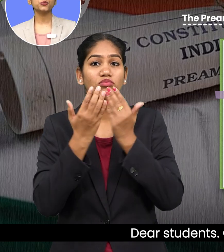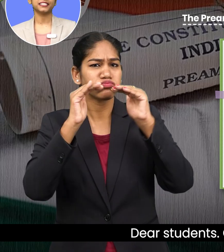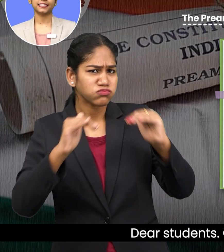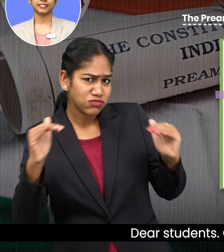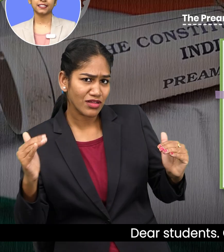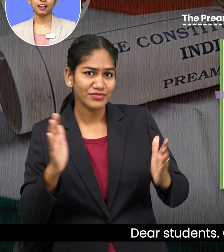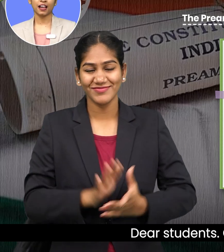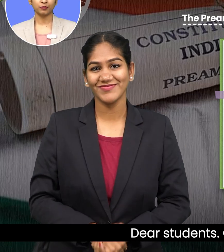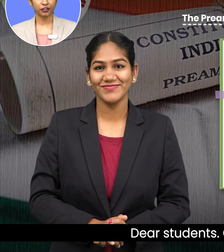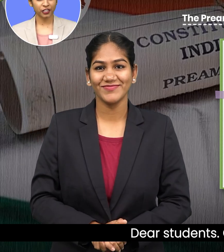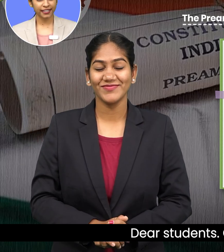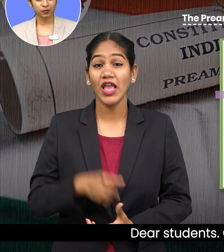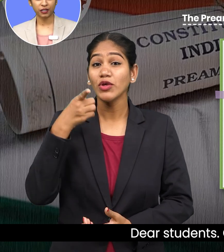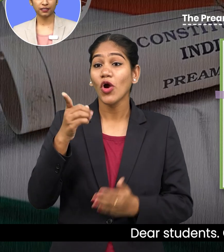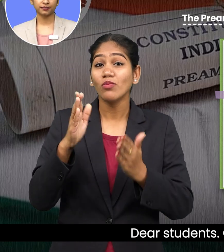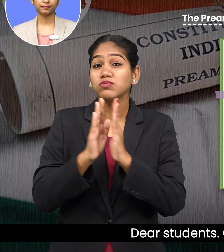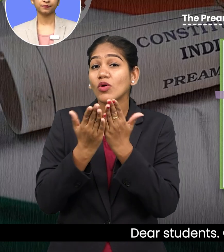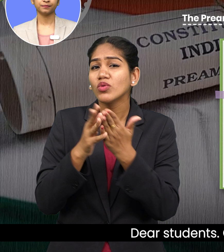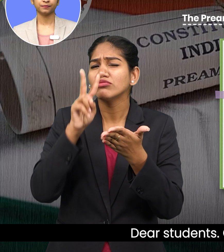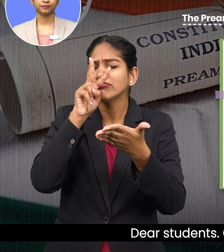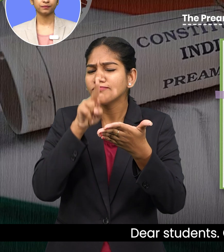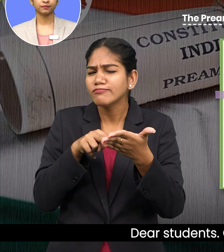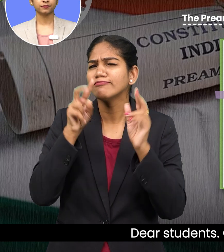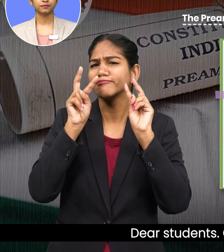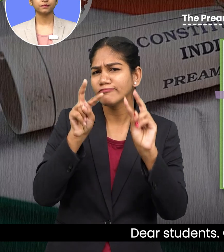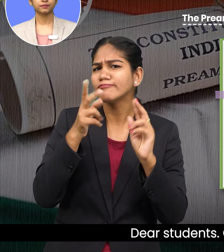Dear students, observe your textbook.